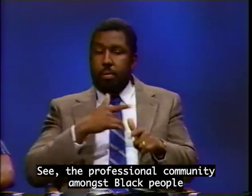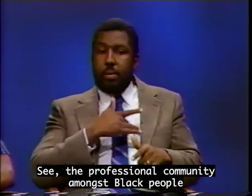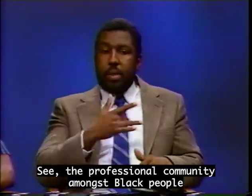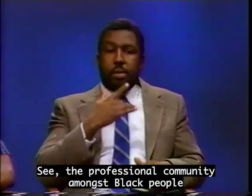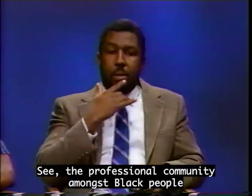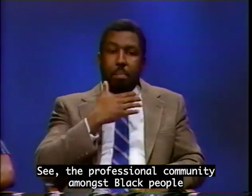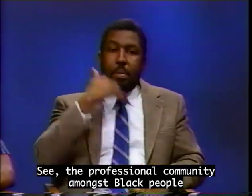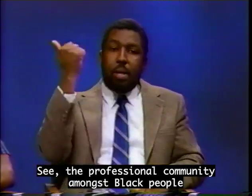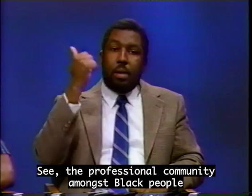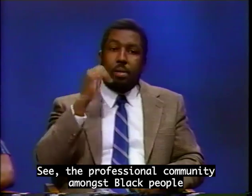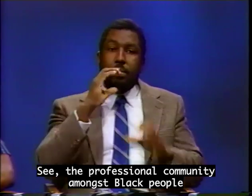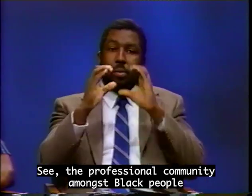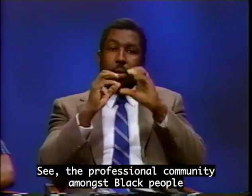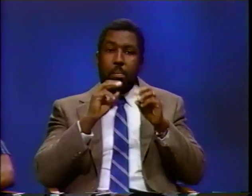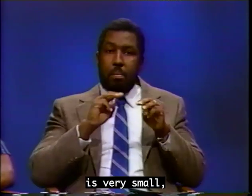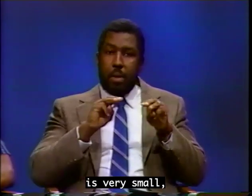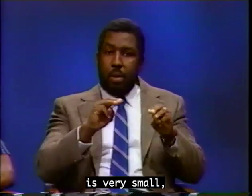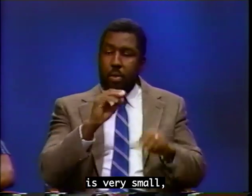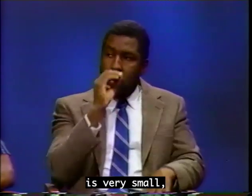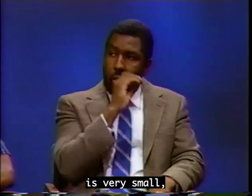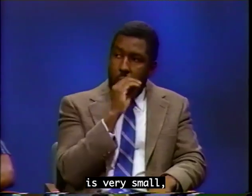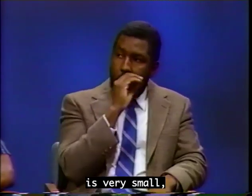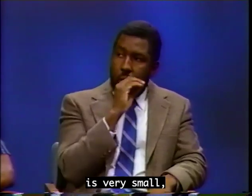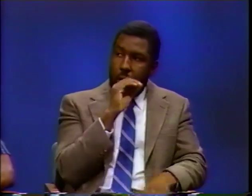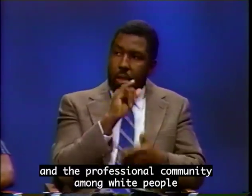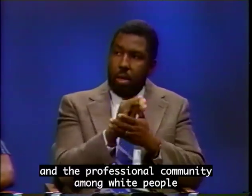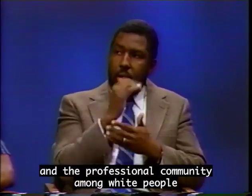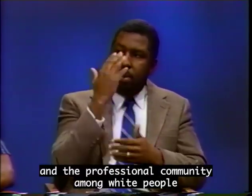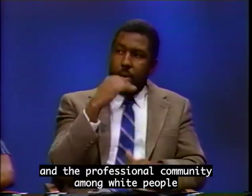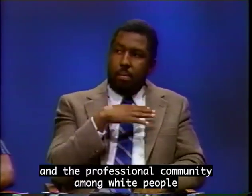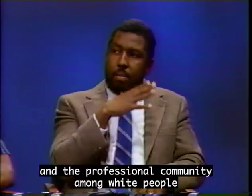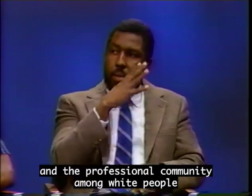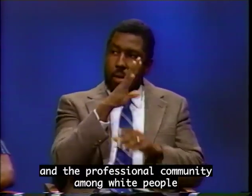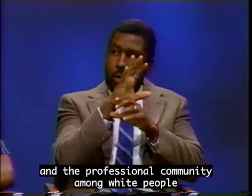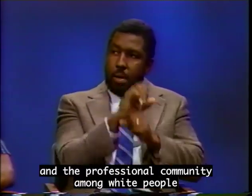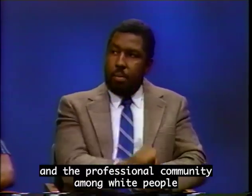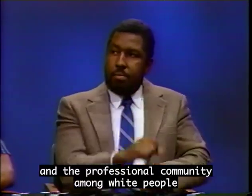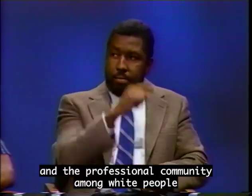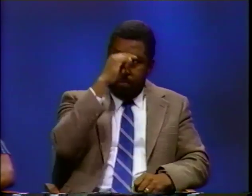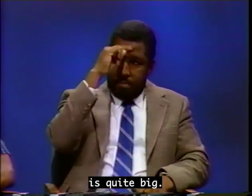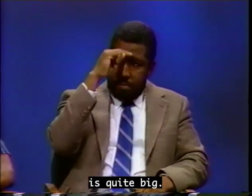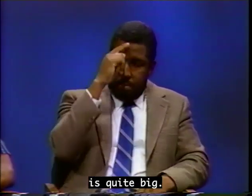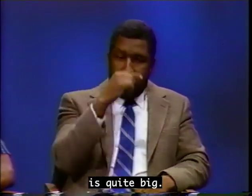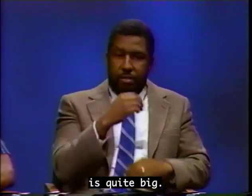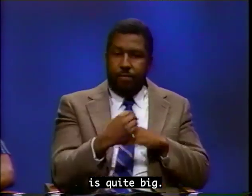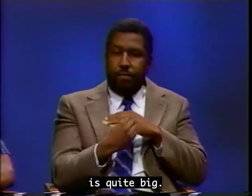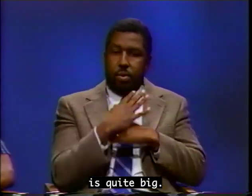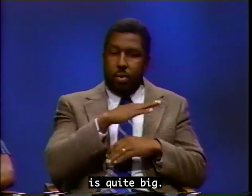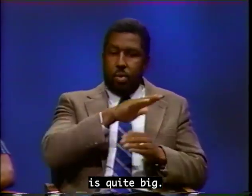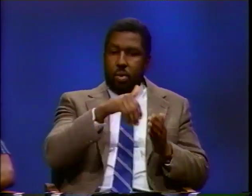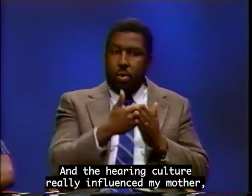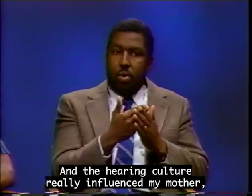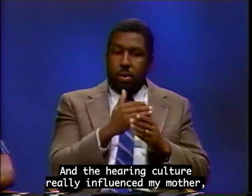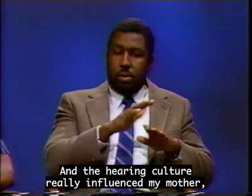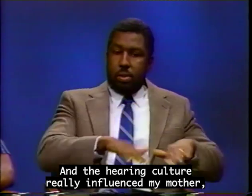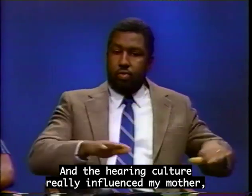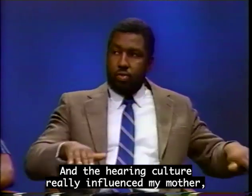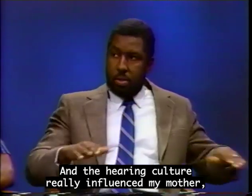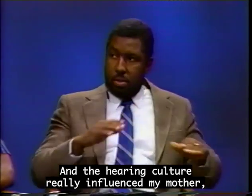See, the professional community amongst black people is very small, and the professional community among white people is quite big. And the